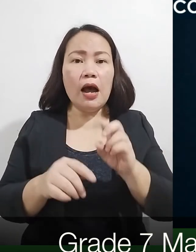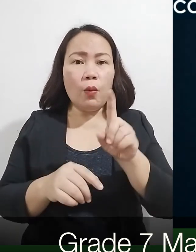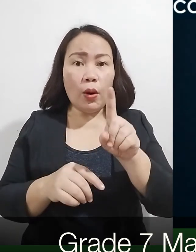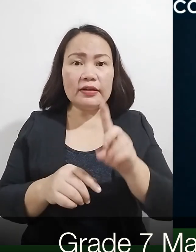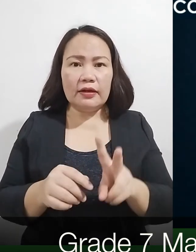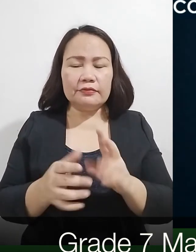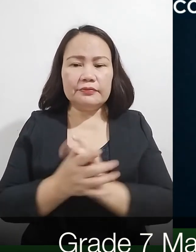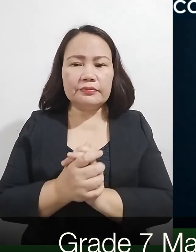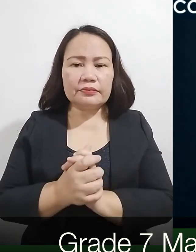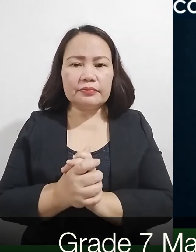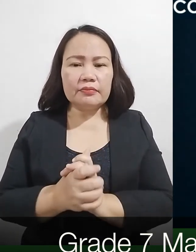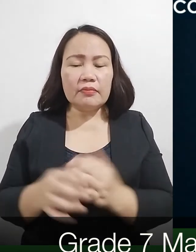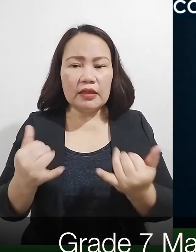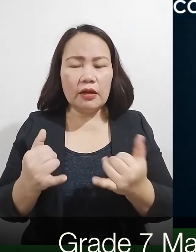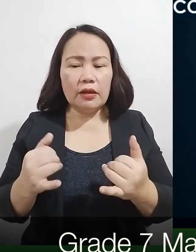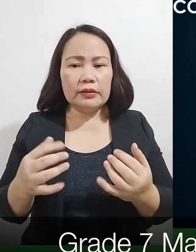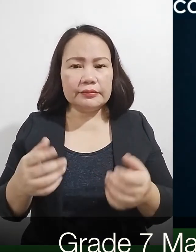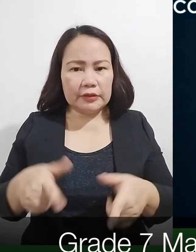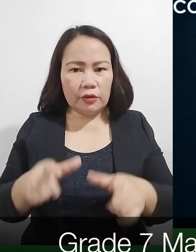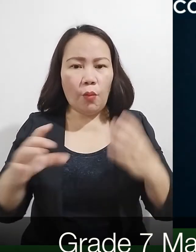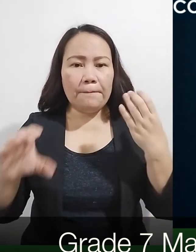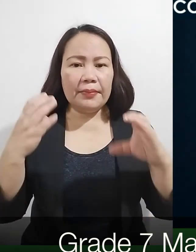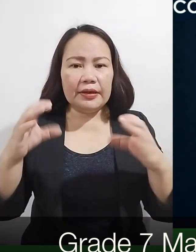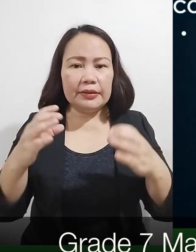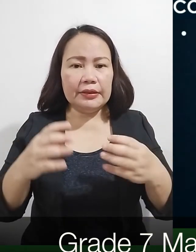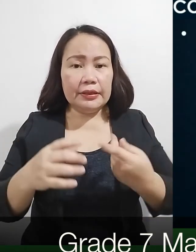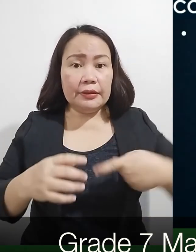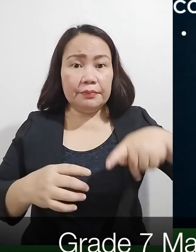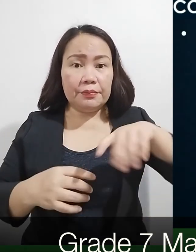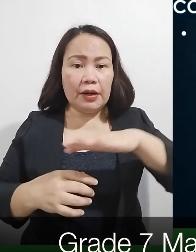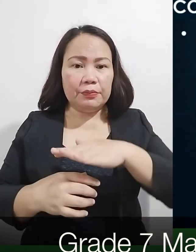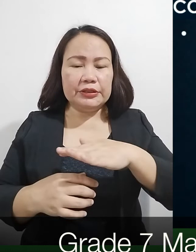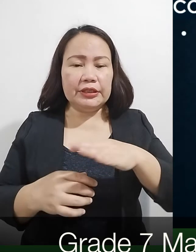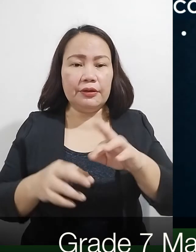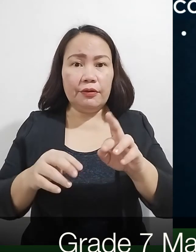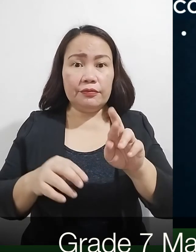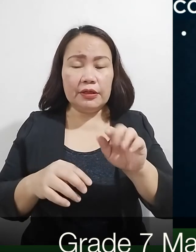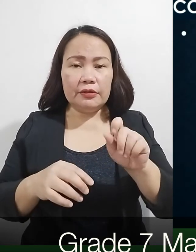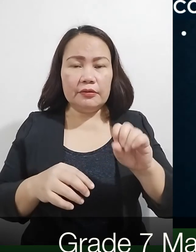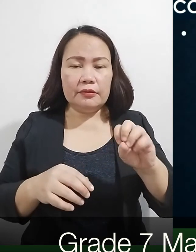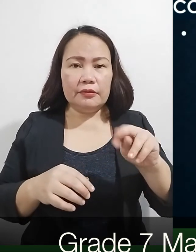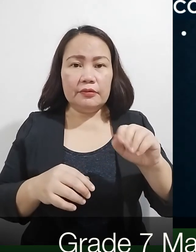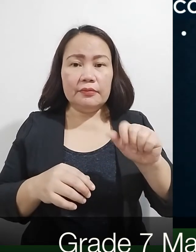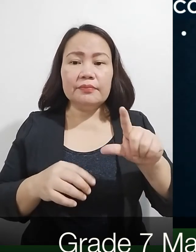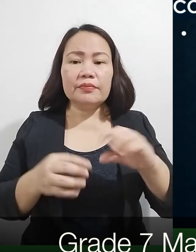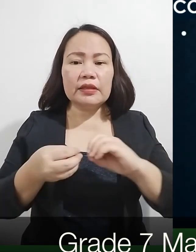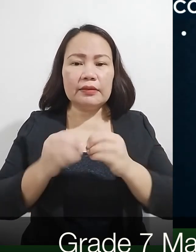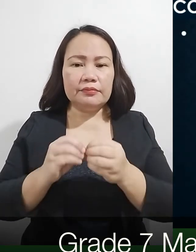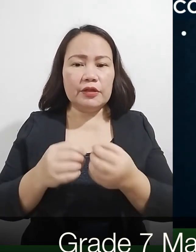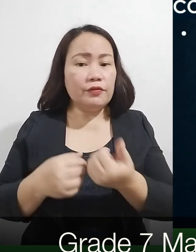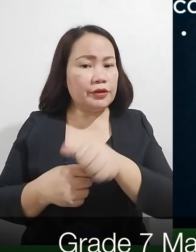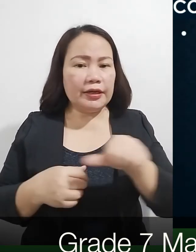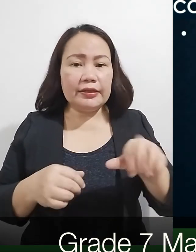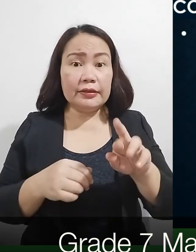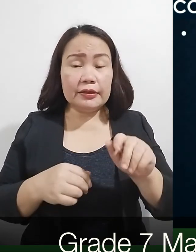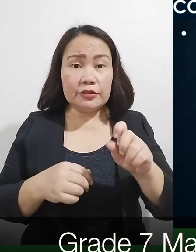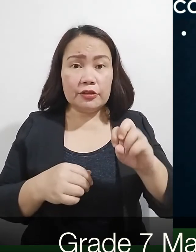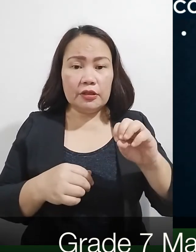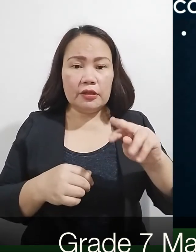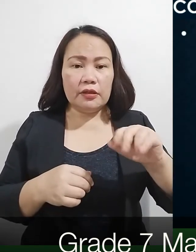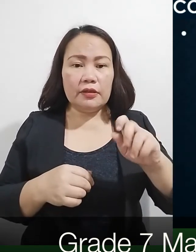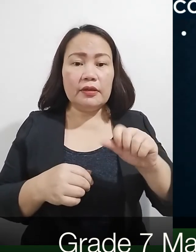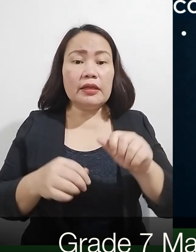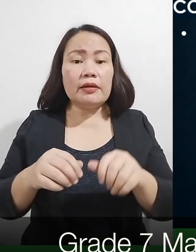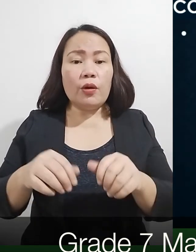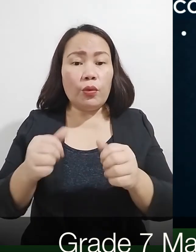Now, let's have the comparison property of rational numbers. So, for any rational numbers A over B and C